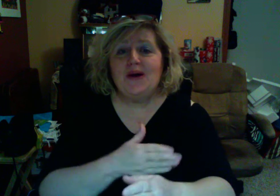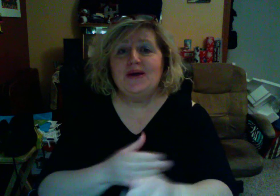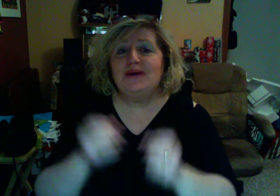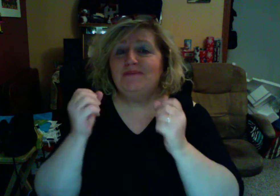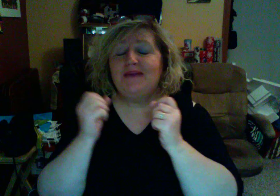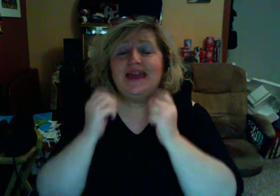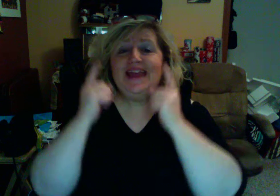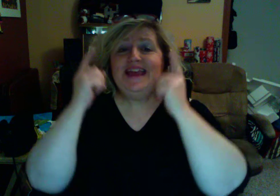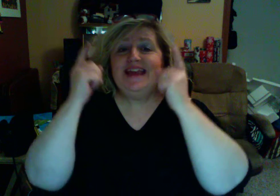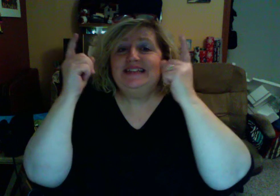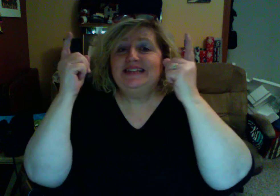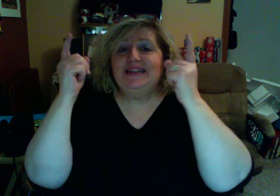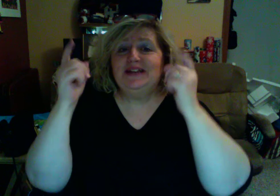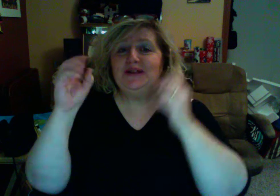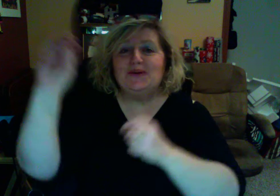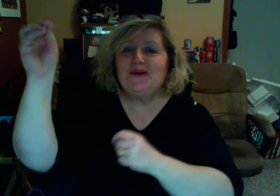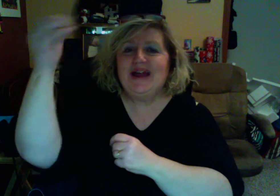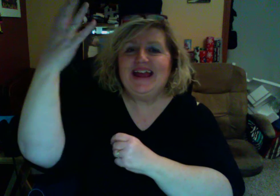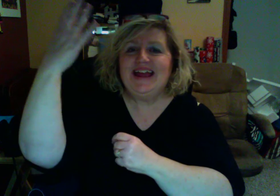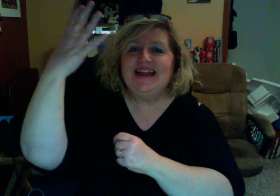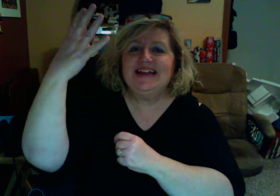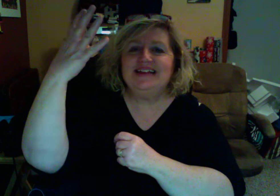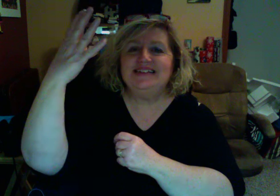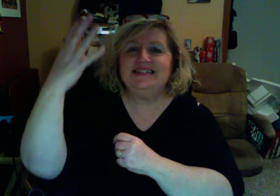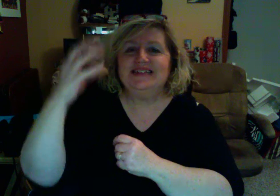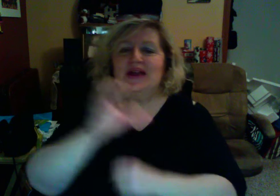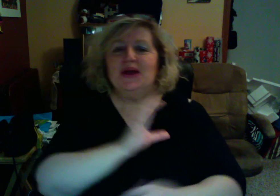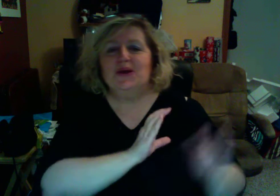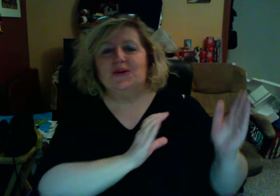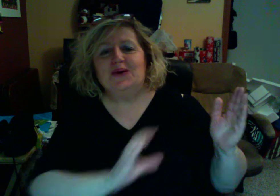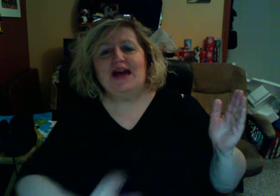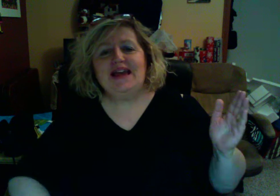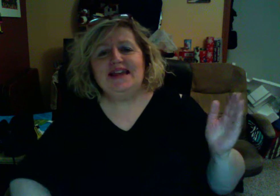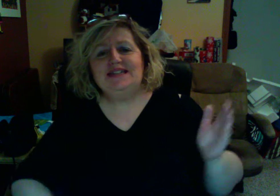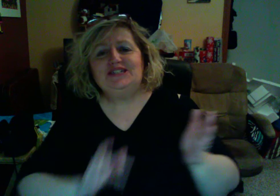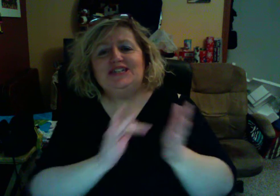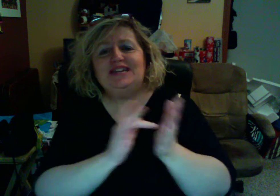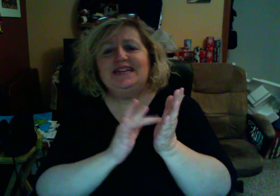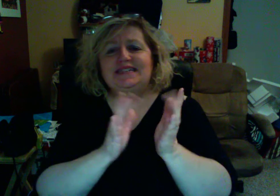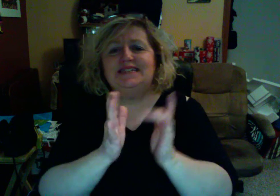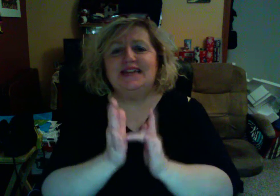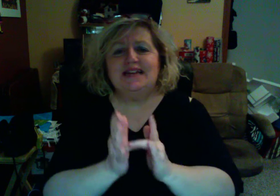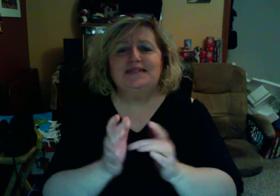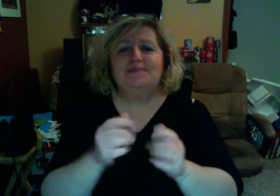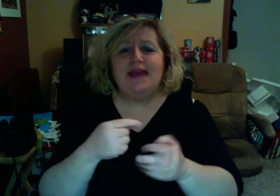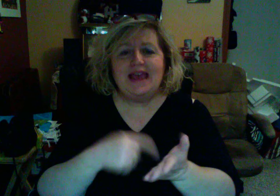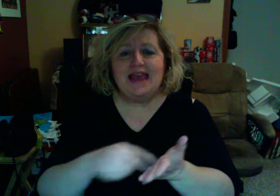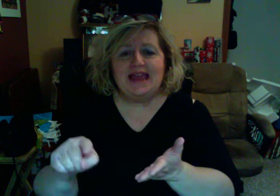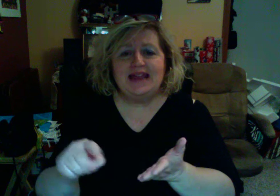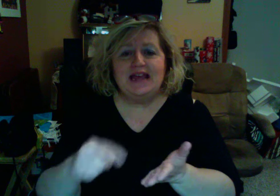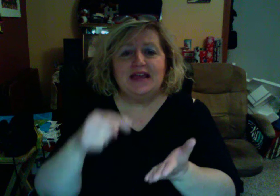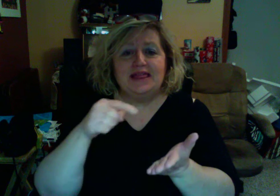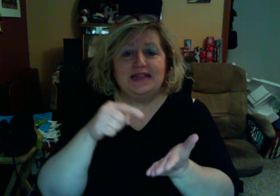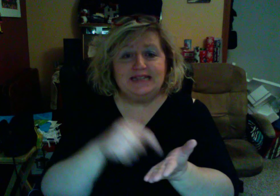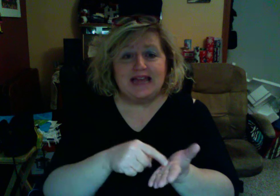song, Amazing Grace. Christ Jesus paid the